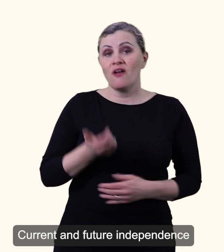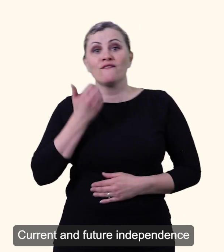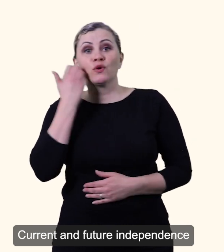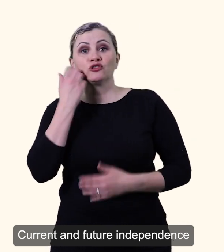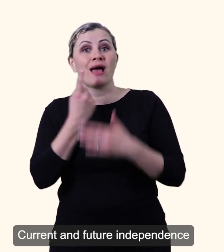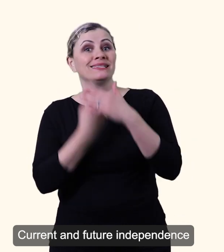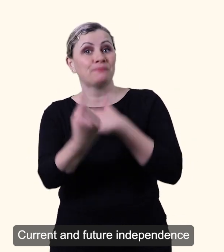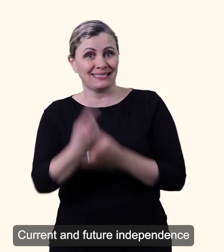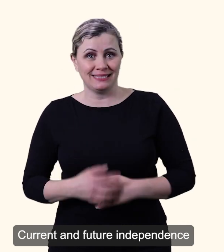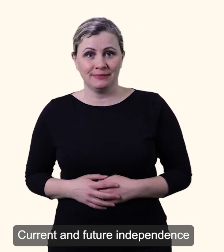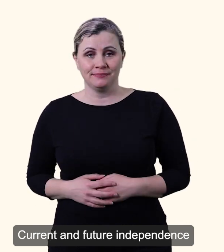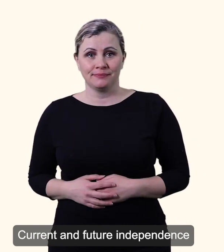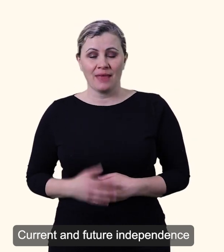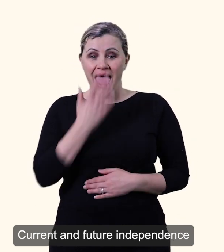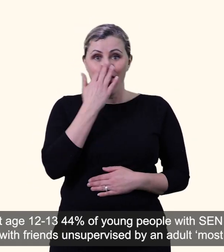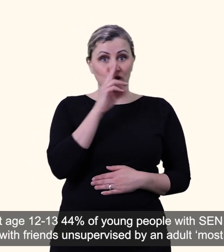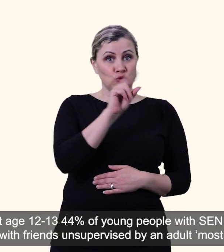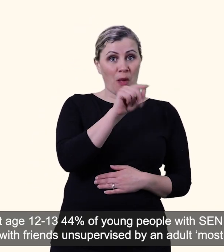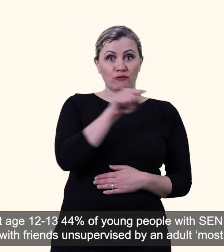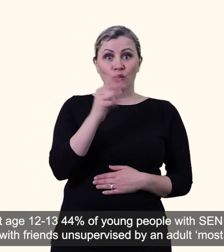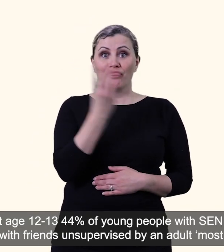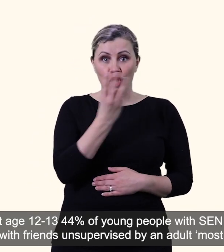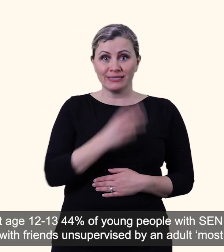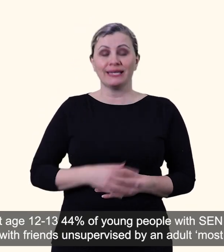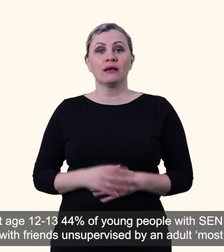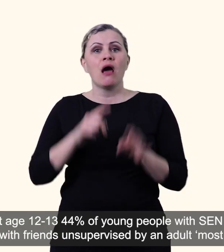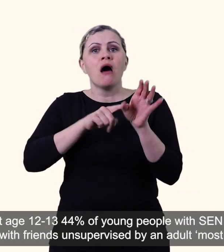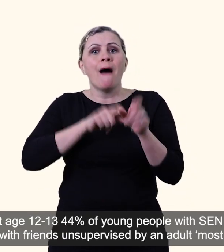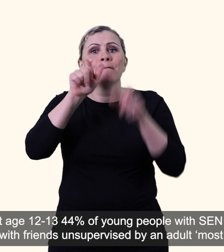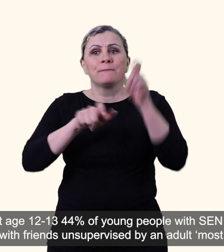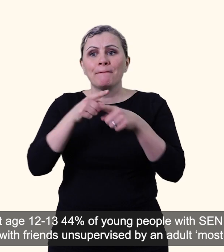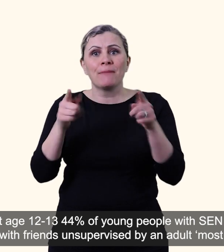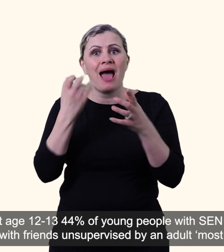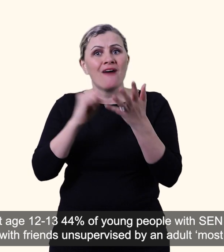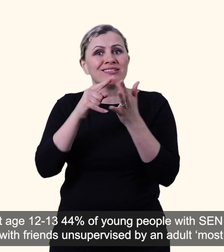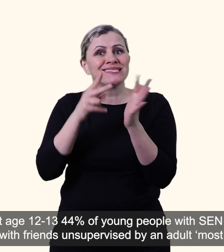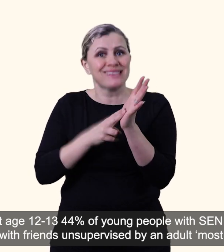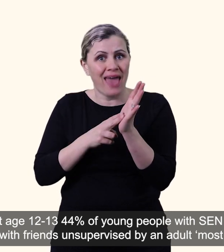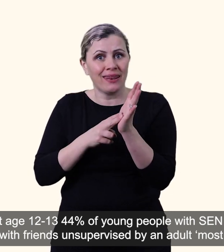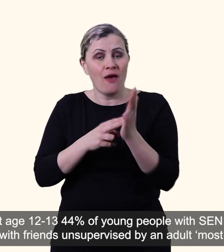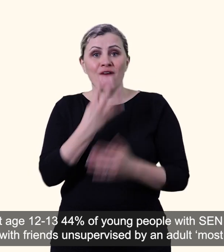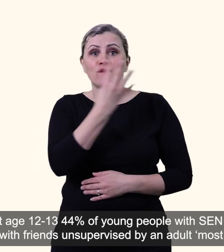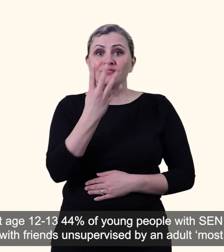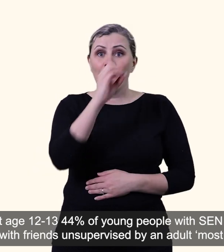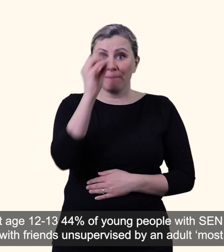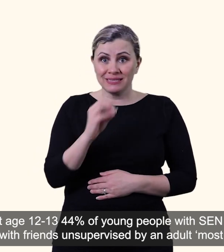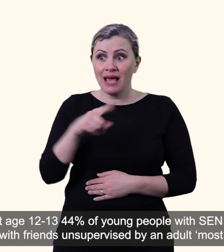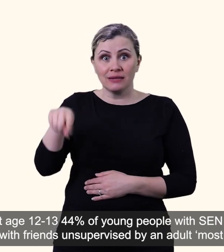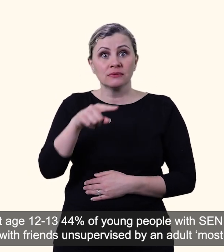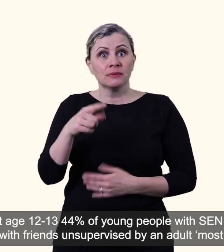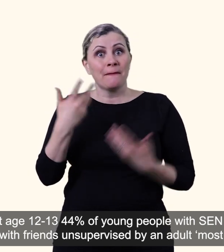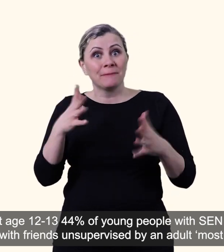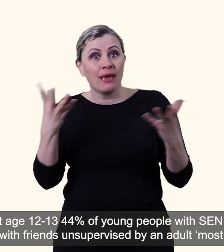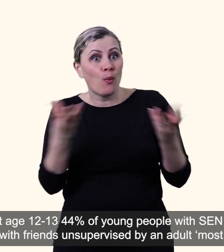Current and future independence. At age 12 to 13, 44% of young people with SEN spent